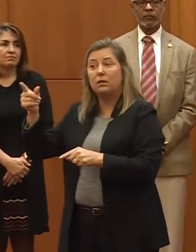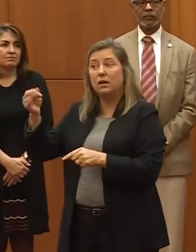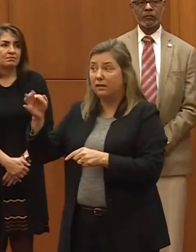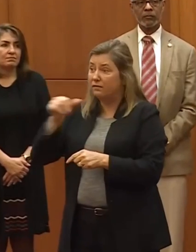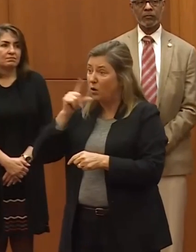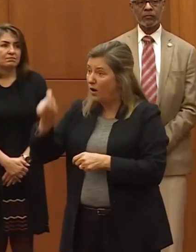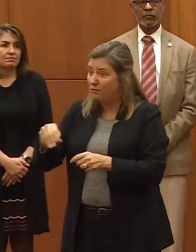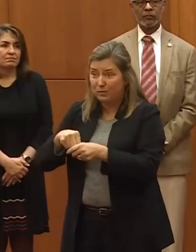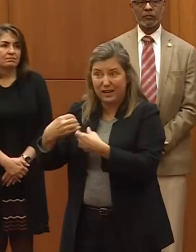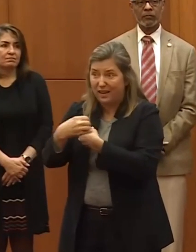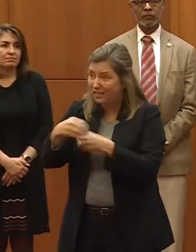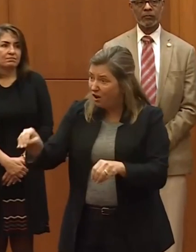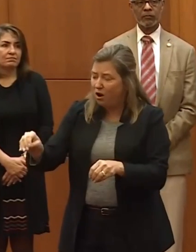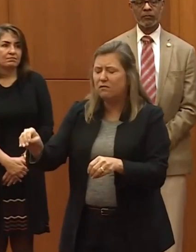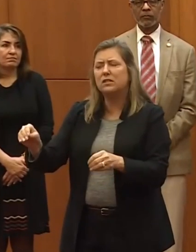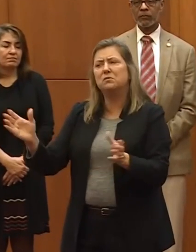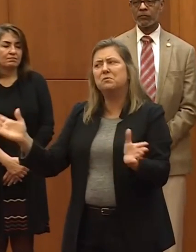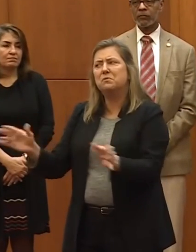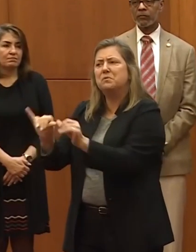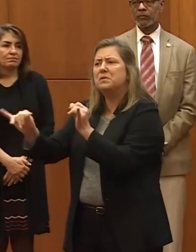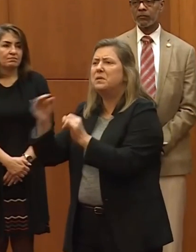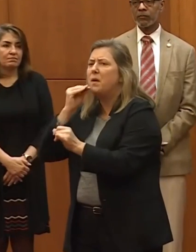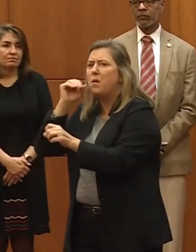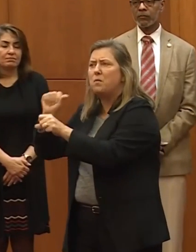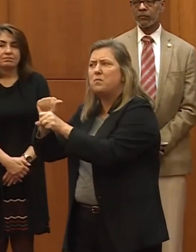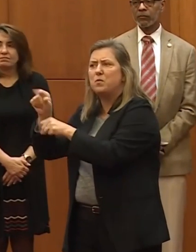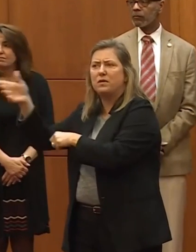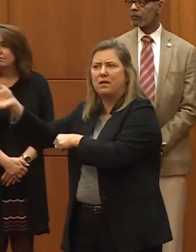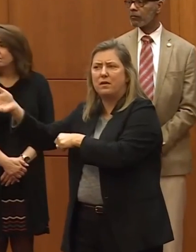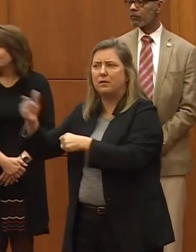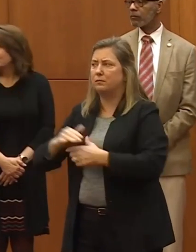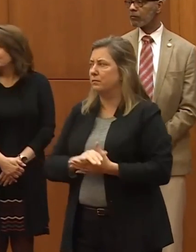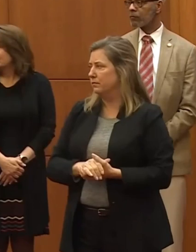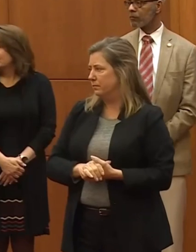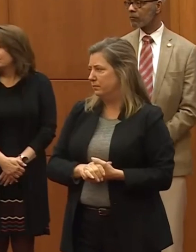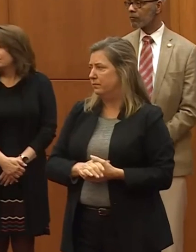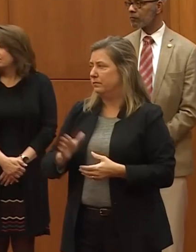in the office, we are encouraging them to stay at home.